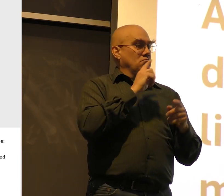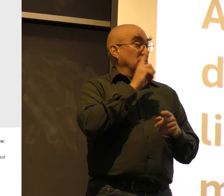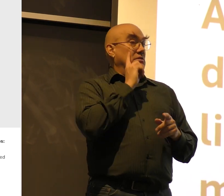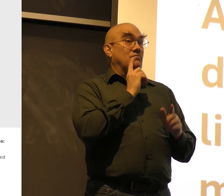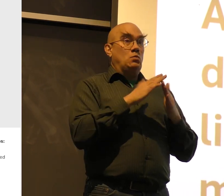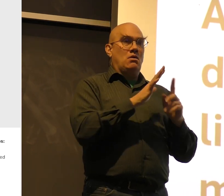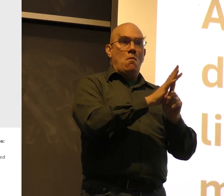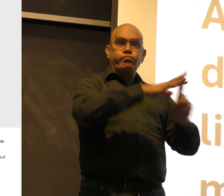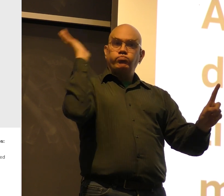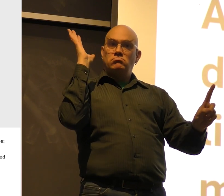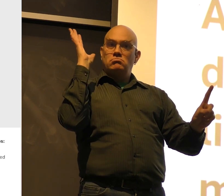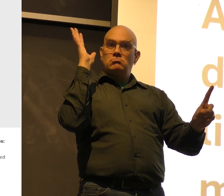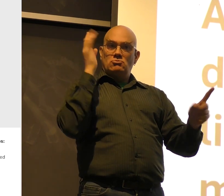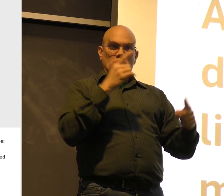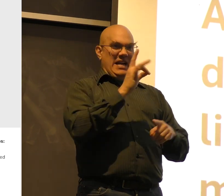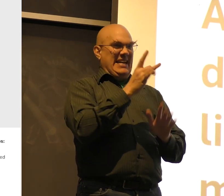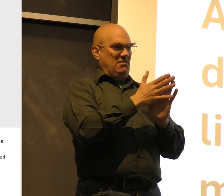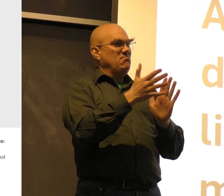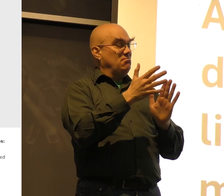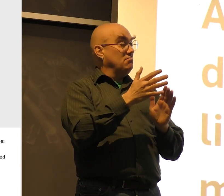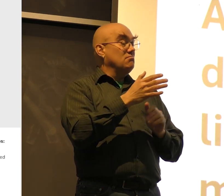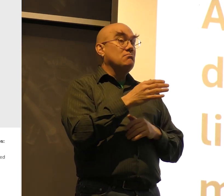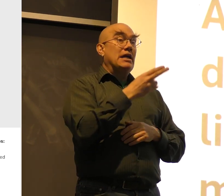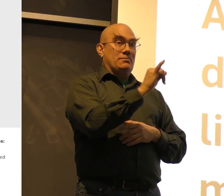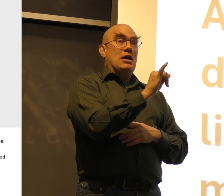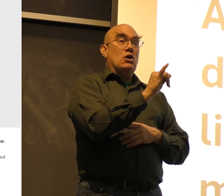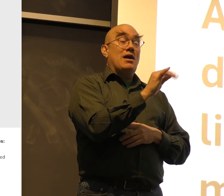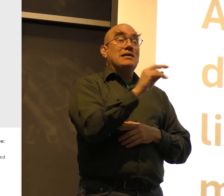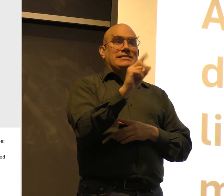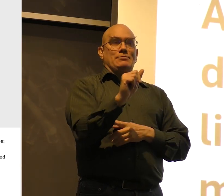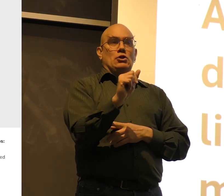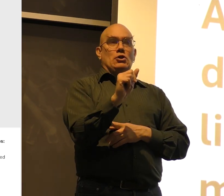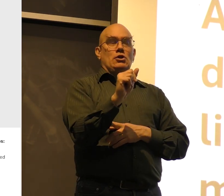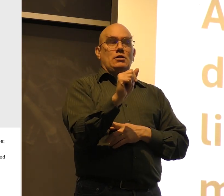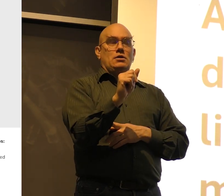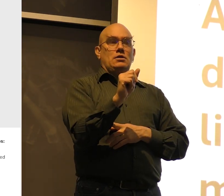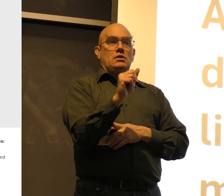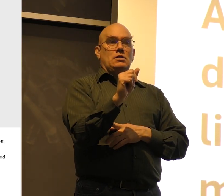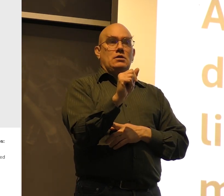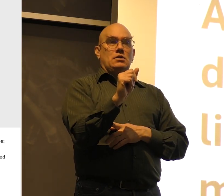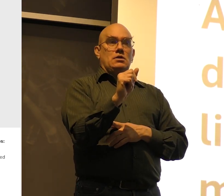you're going to see two terms that the deaf community has no longer embraced. One is hearing impaired, and the other term is